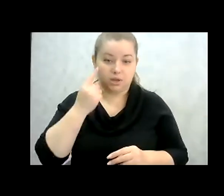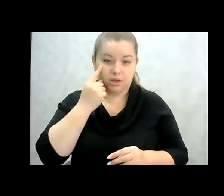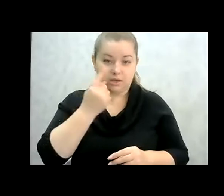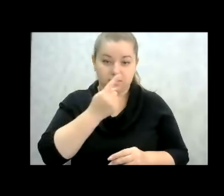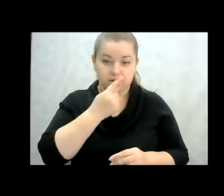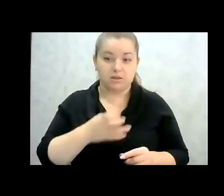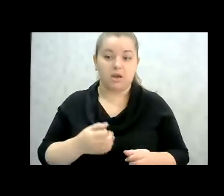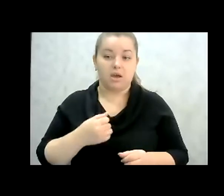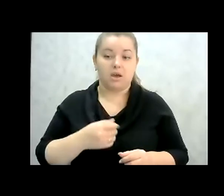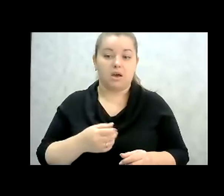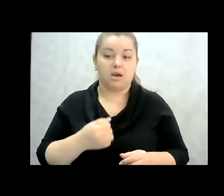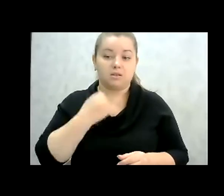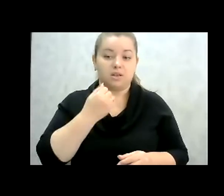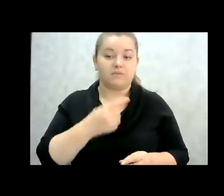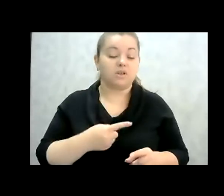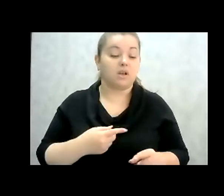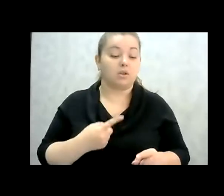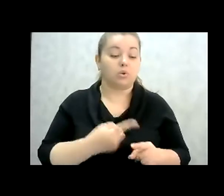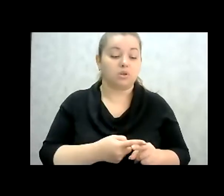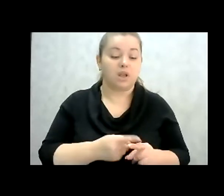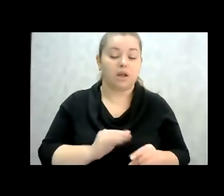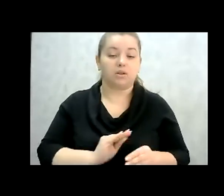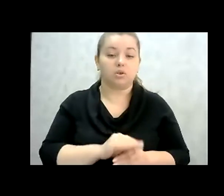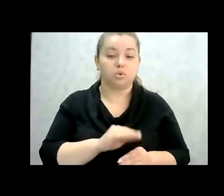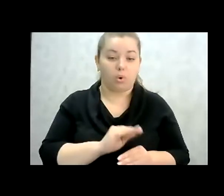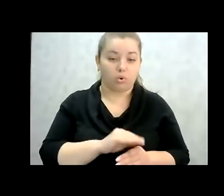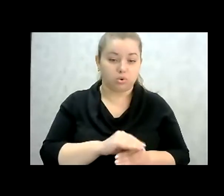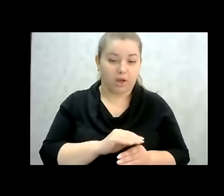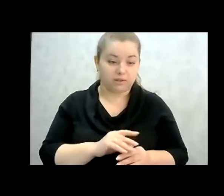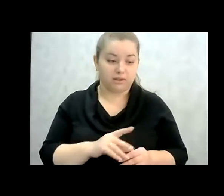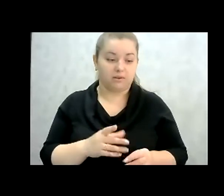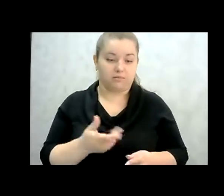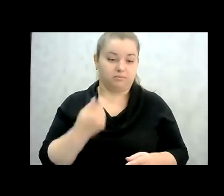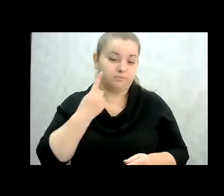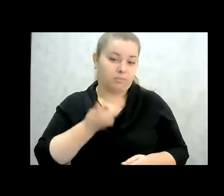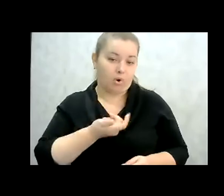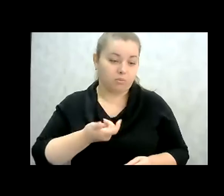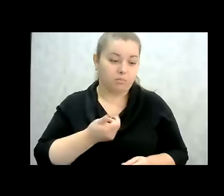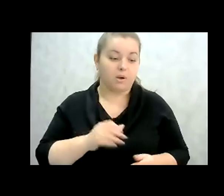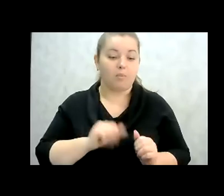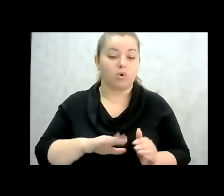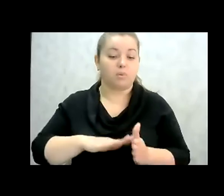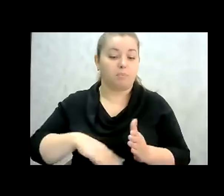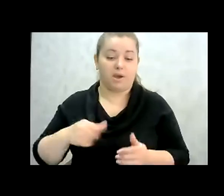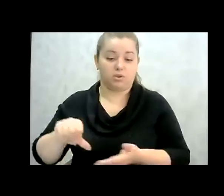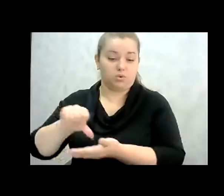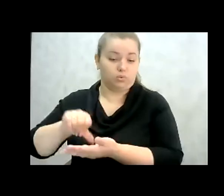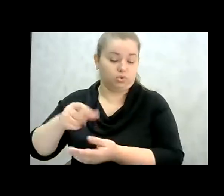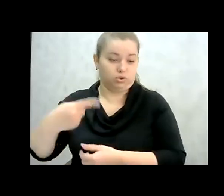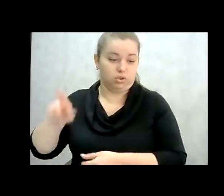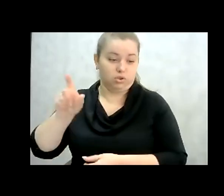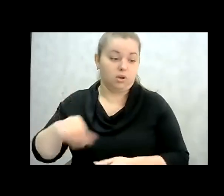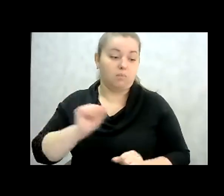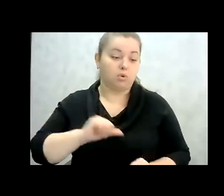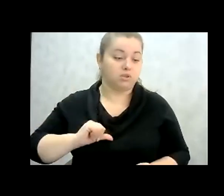their site use special applications in their smartphones